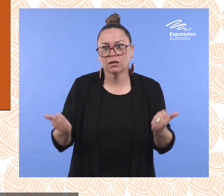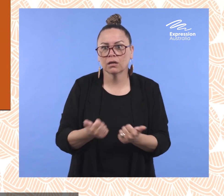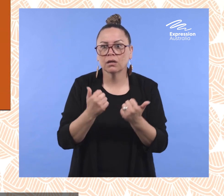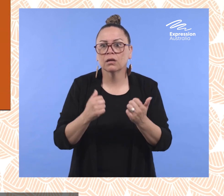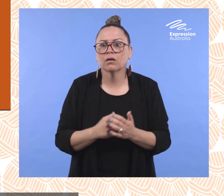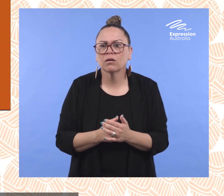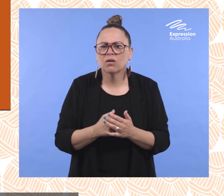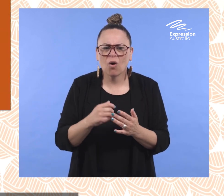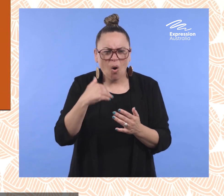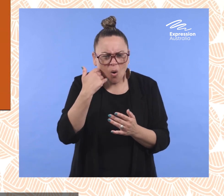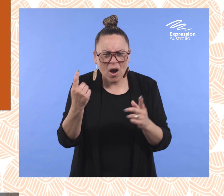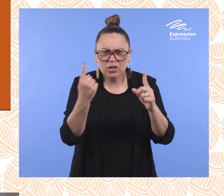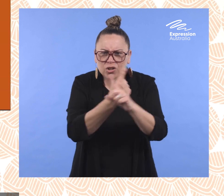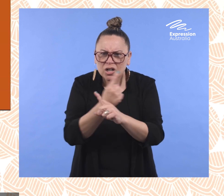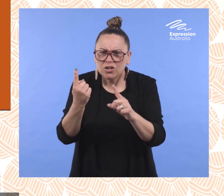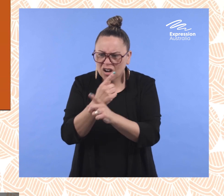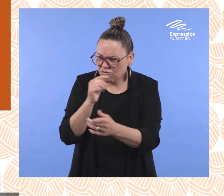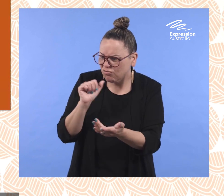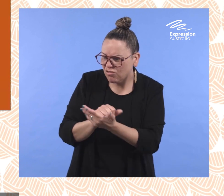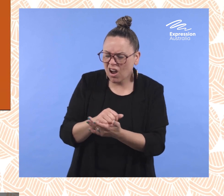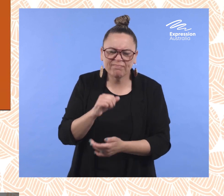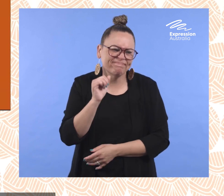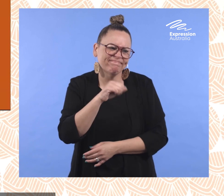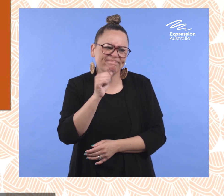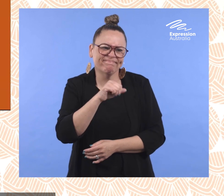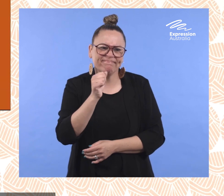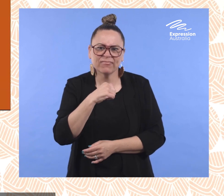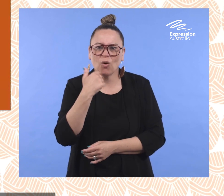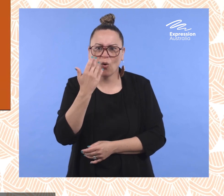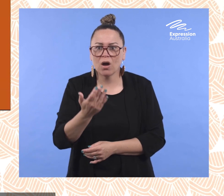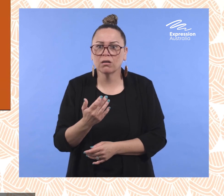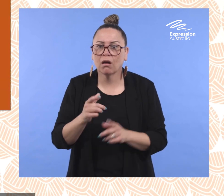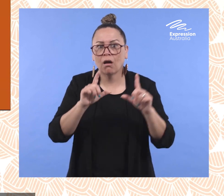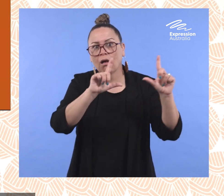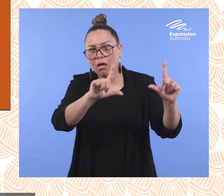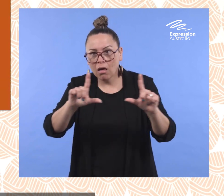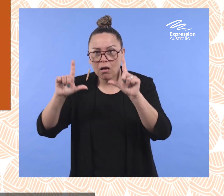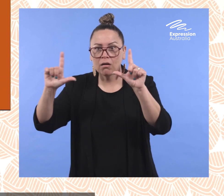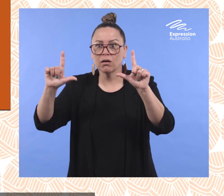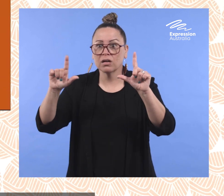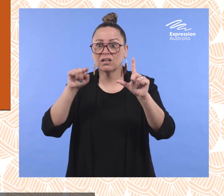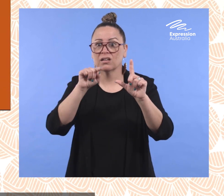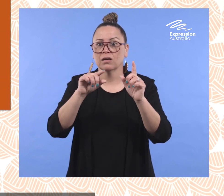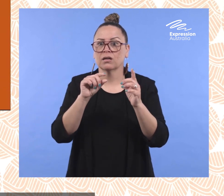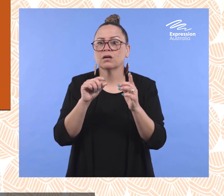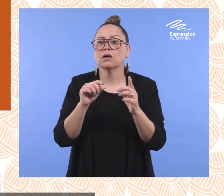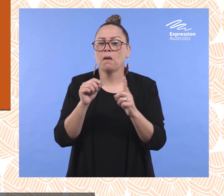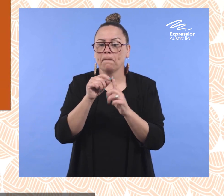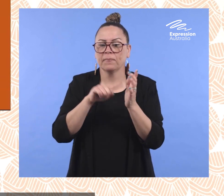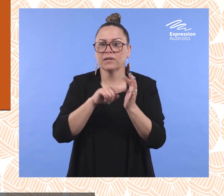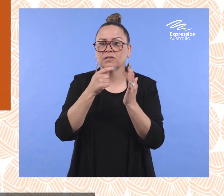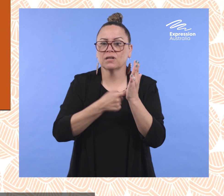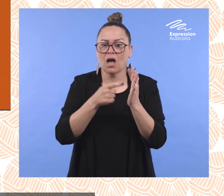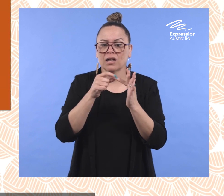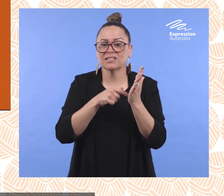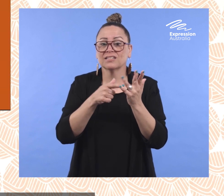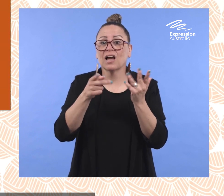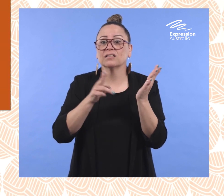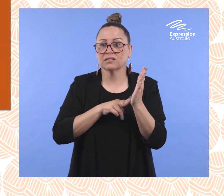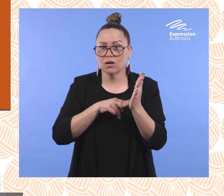Changes all the time, doesn't it, Carla? Yeah. This one's interesting. Peter Dutton pledging to hold a second referendum.